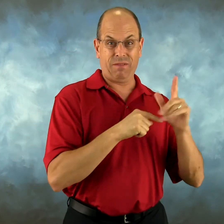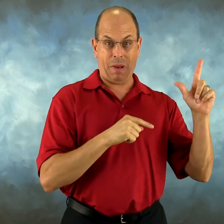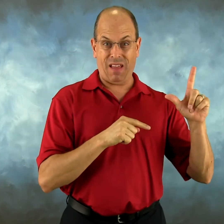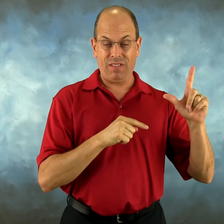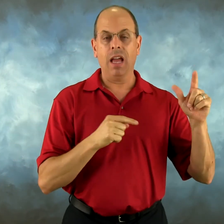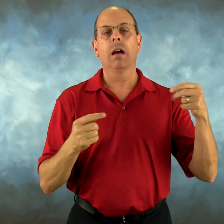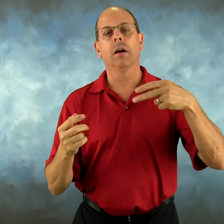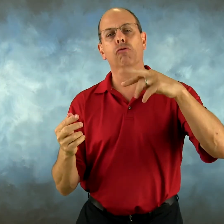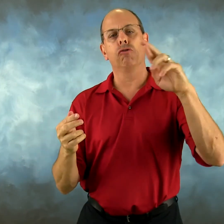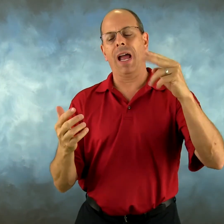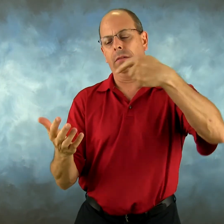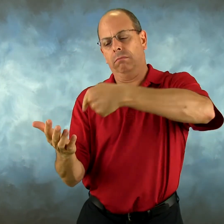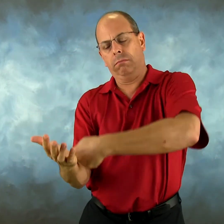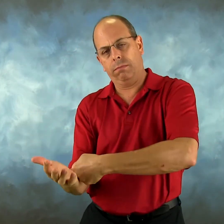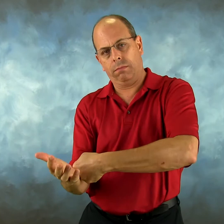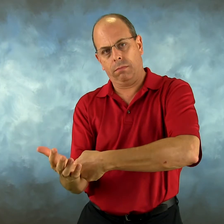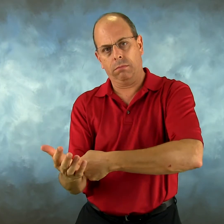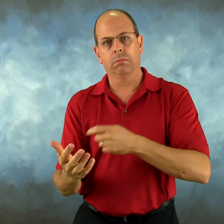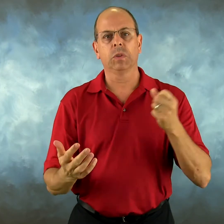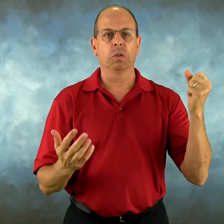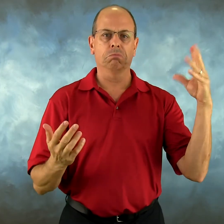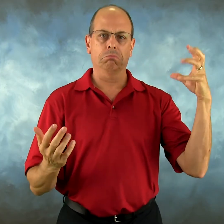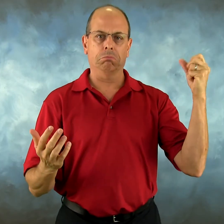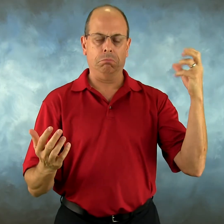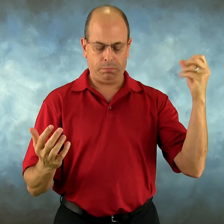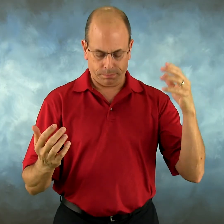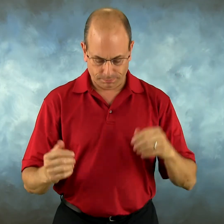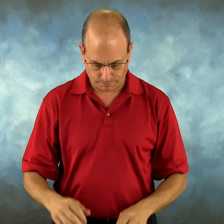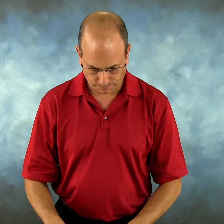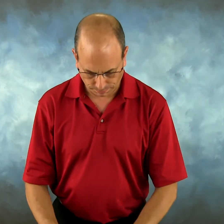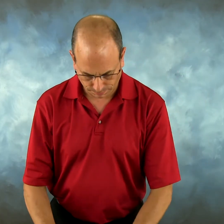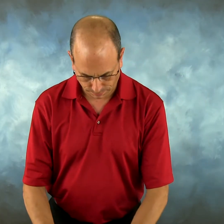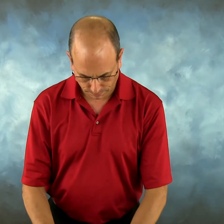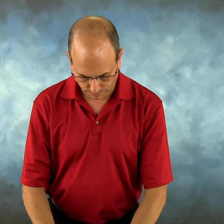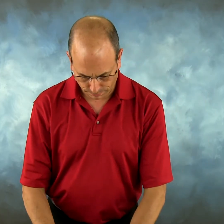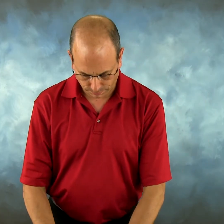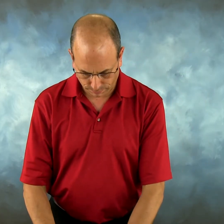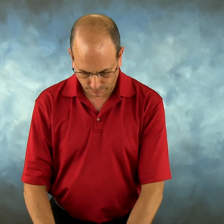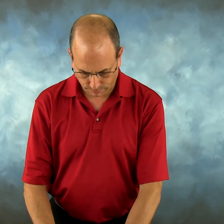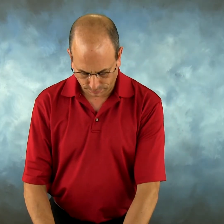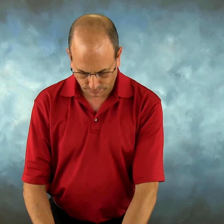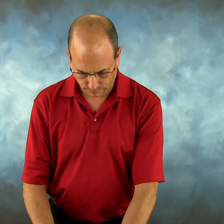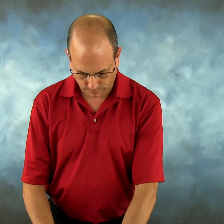one-handed. Vice versa, if I am left-handed, put the IV in my right hand.